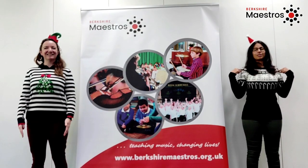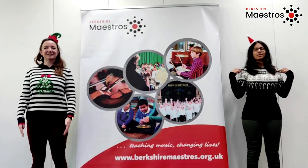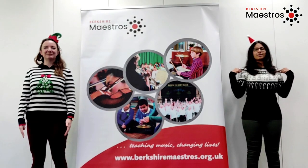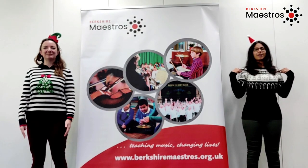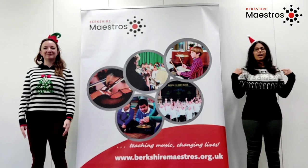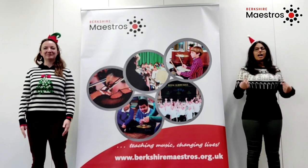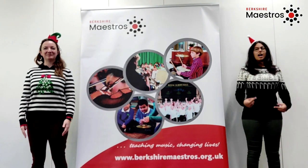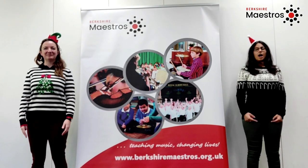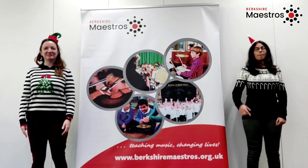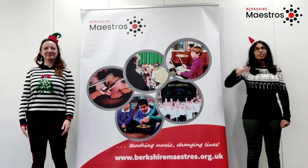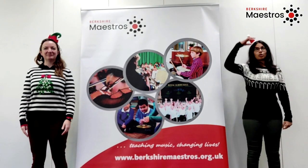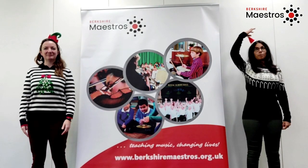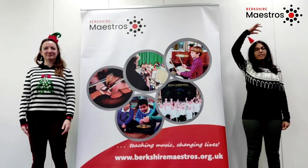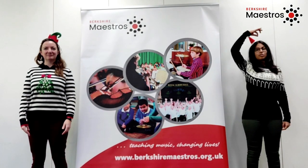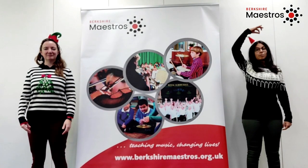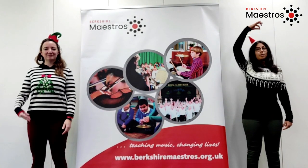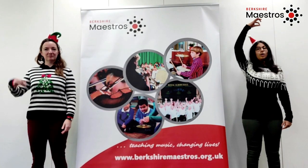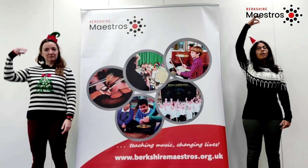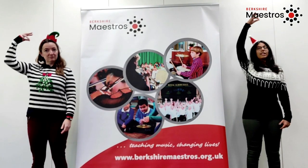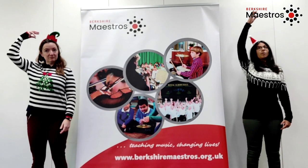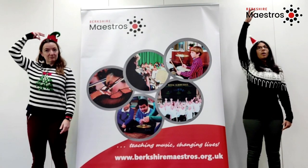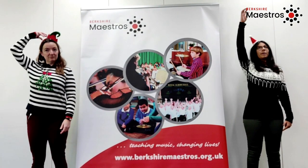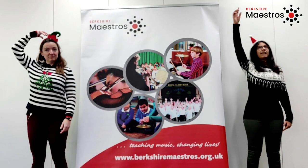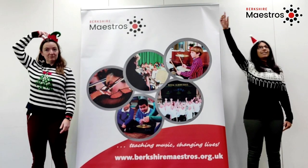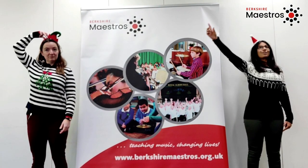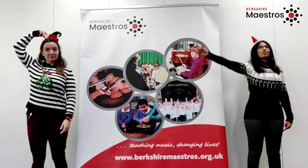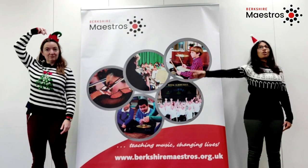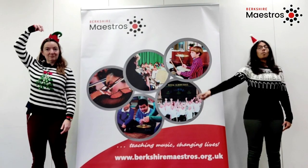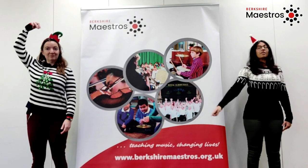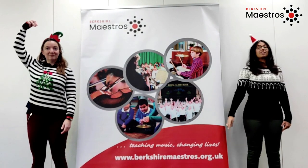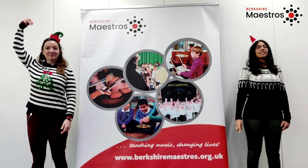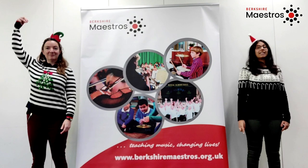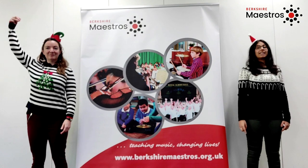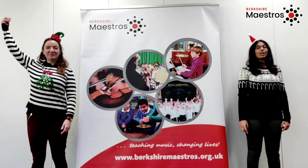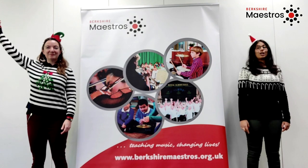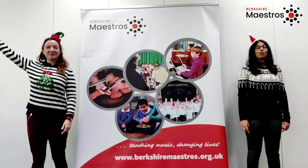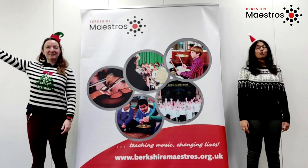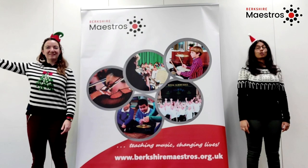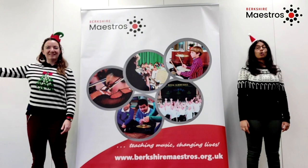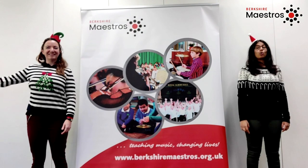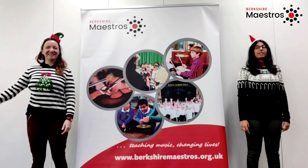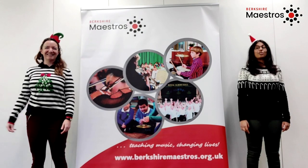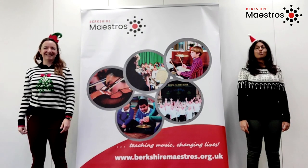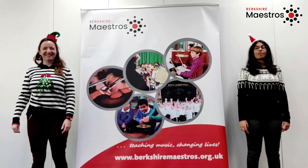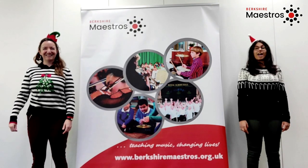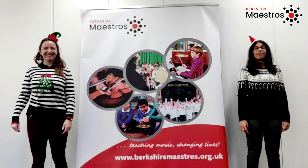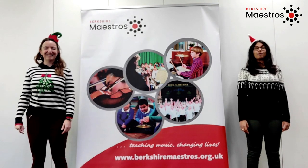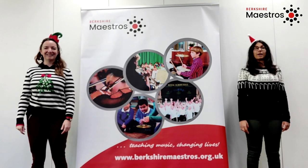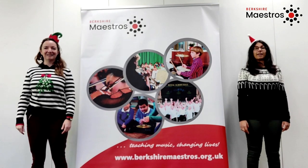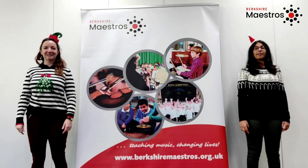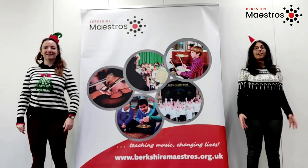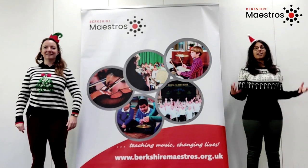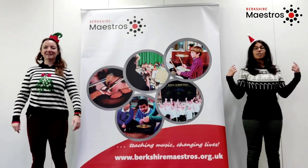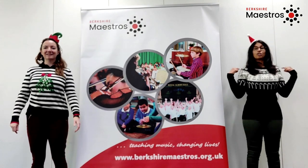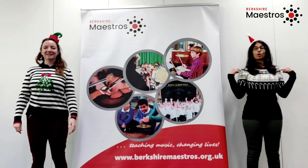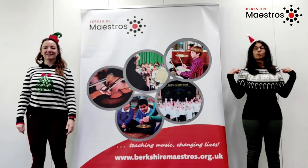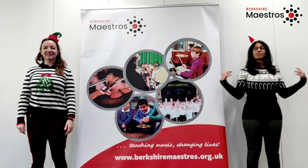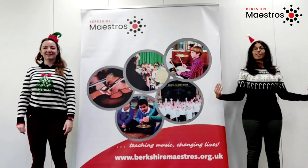shoulders. Imagine you've got a peace string pulling you up into the top of the ceiling. You're the tallest you've ever been. Shoulders nice